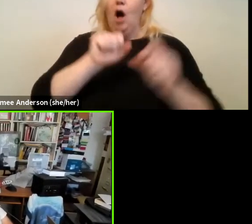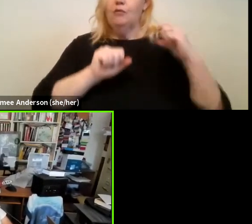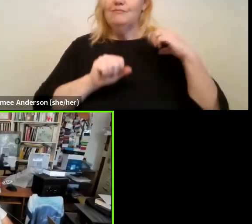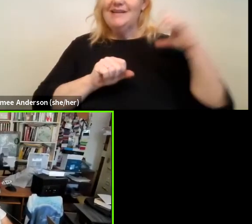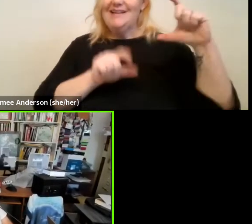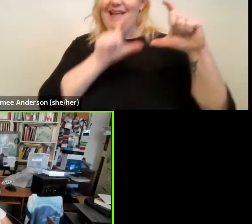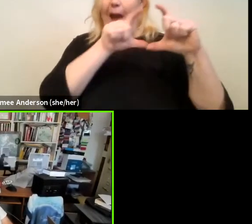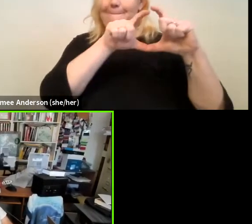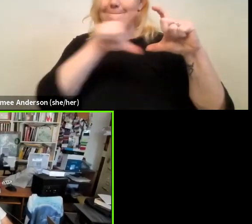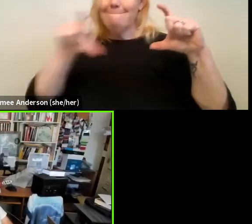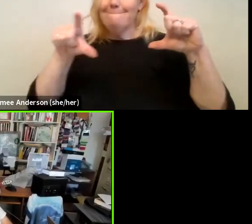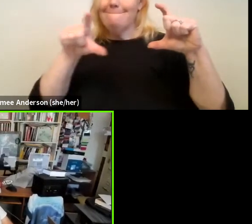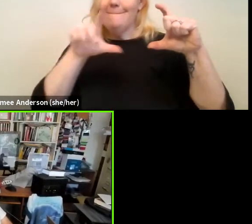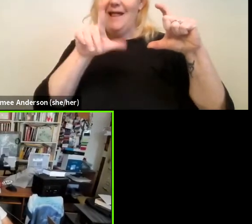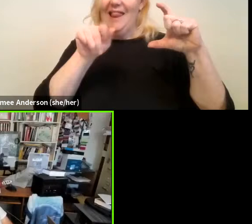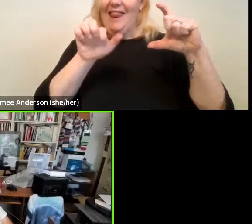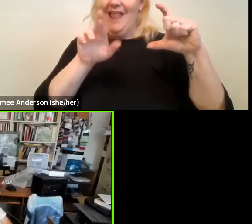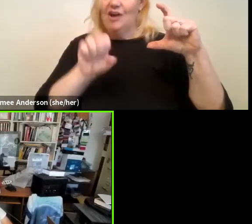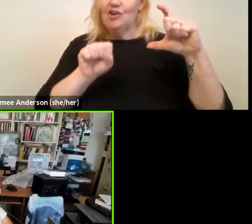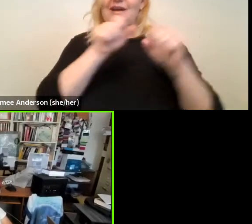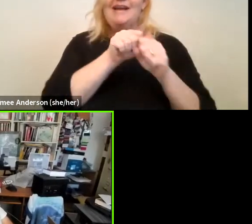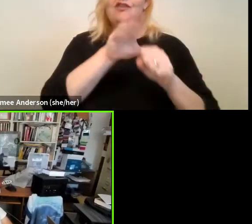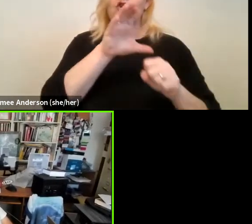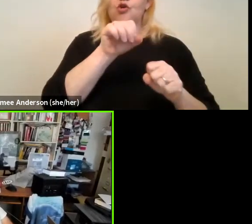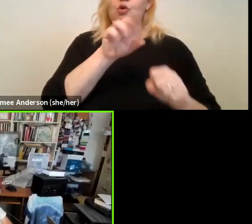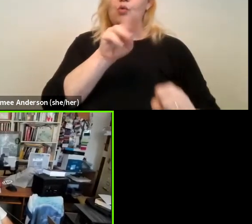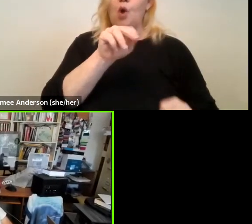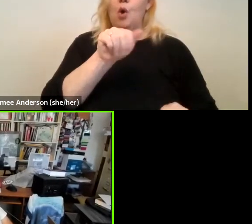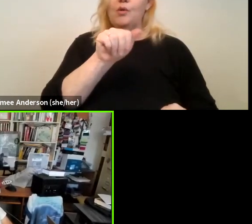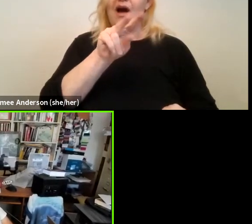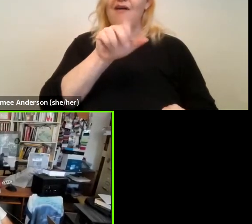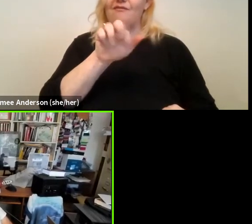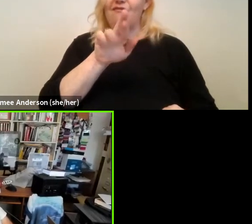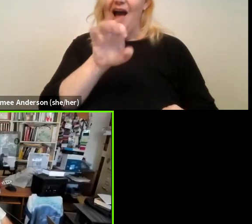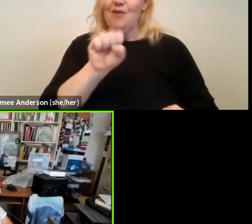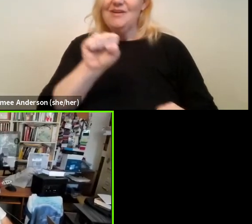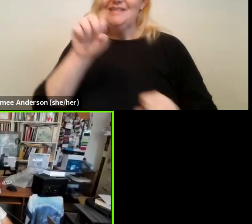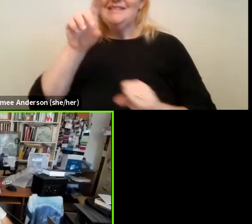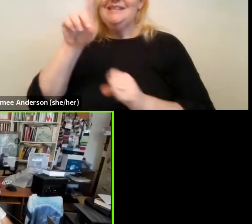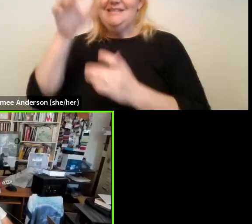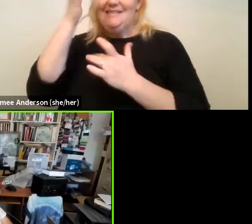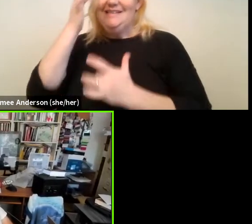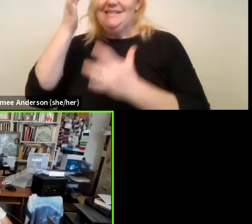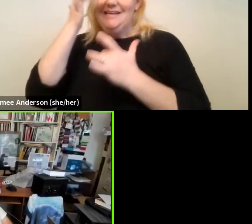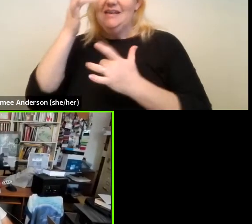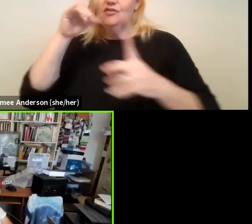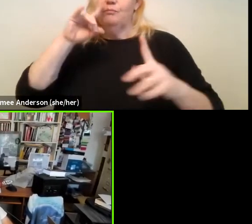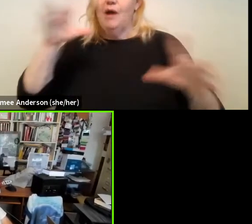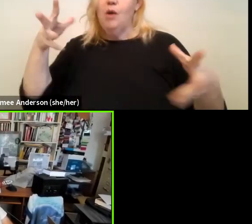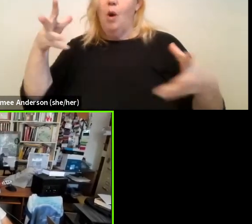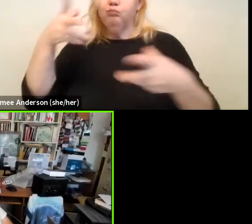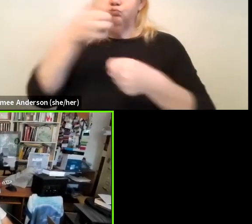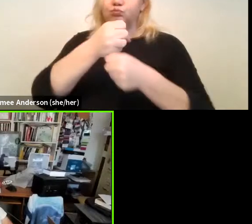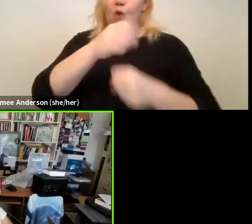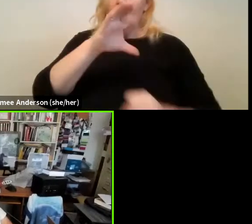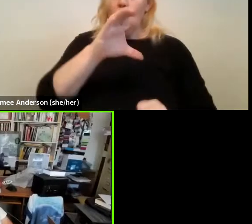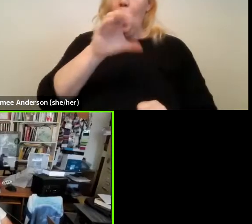properly? It is coronavirus disease. It's a sort of portmanteau acronym, COVID.